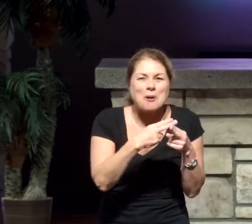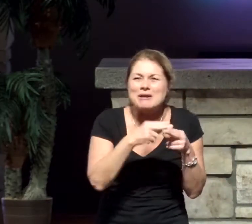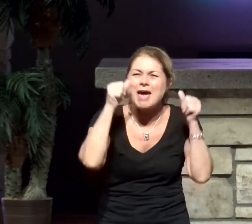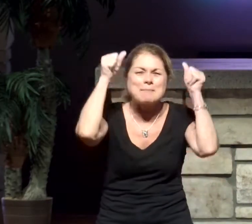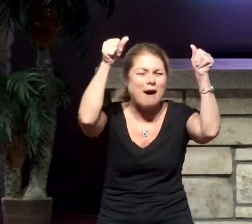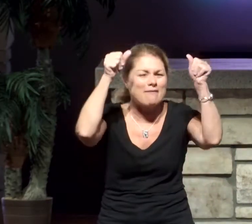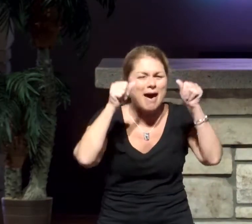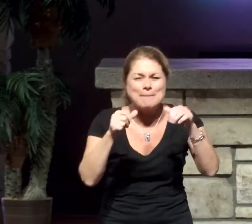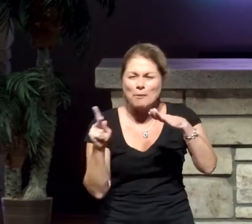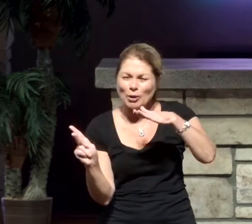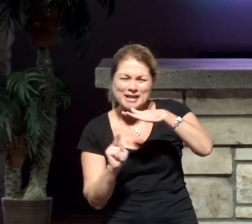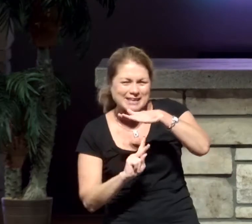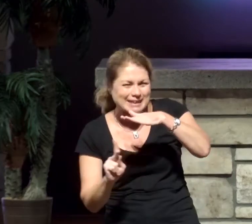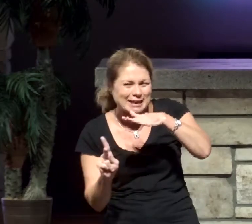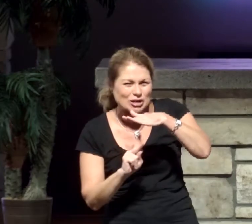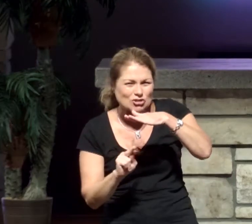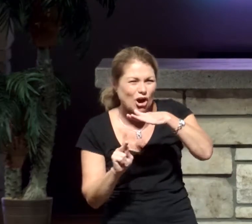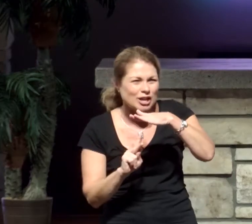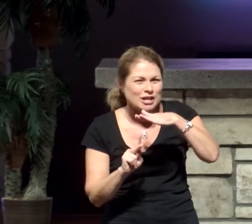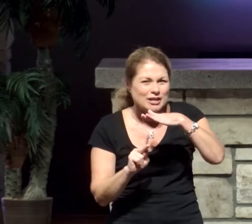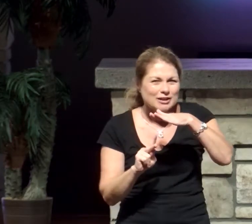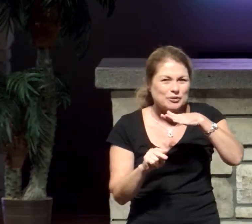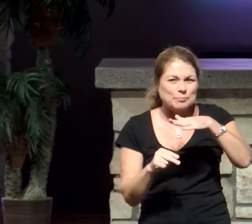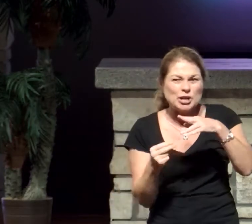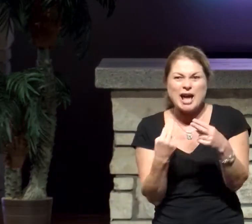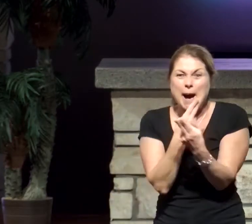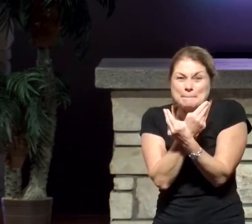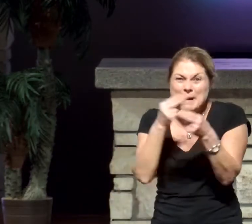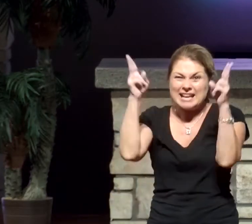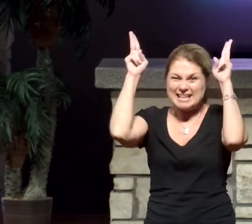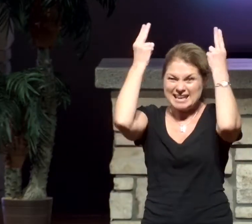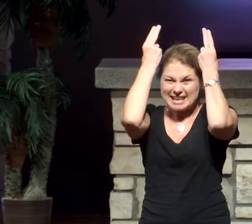in kindergarten for putting bunny ears on Tiffany."